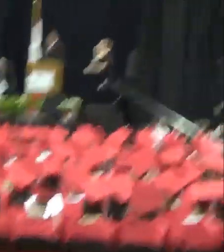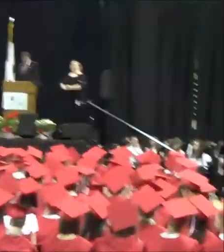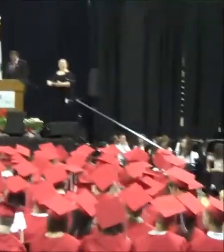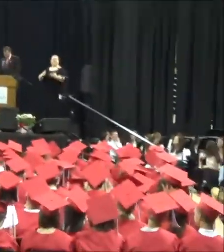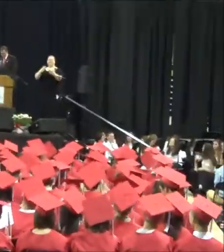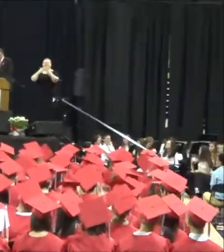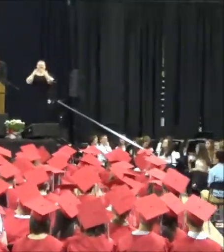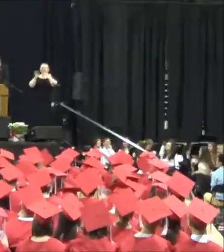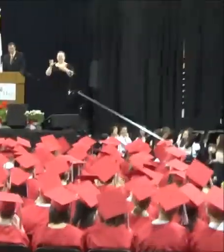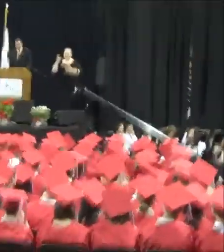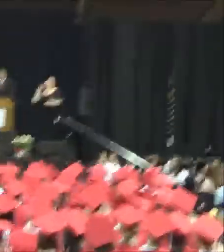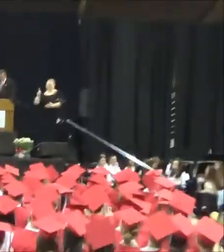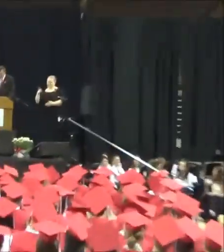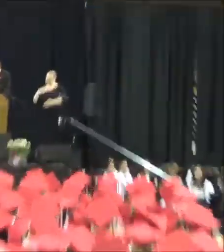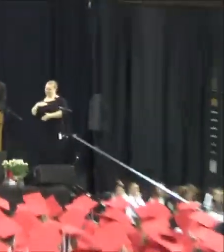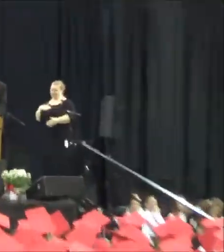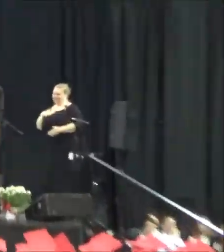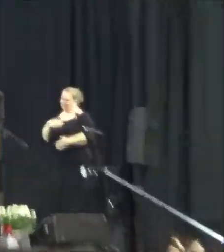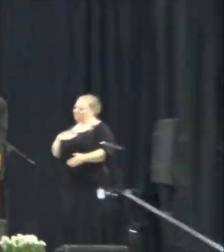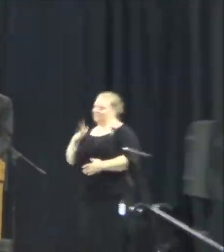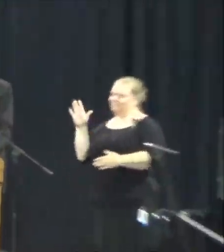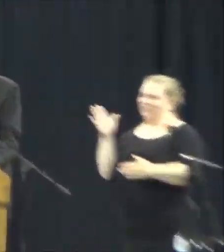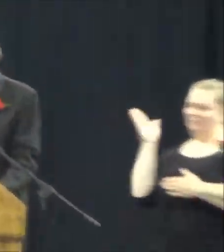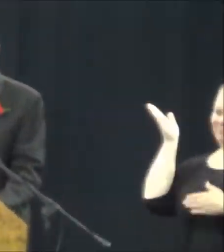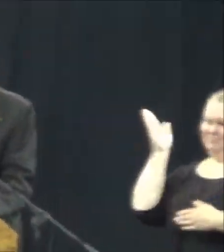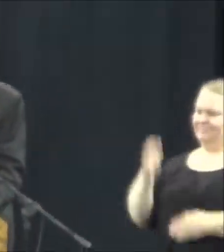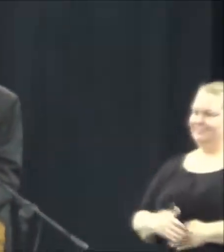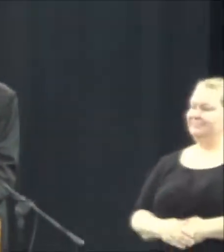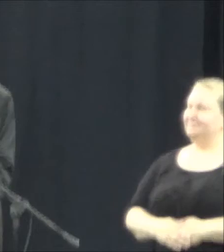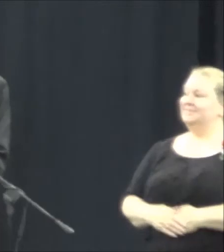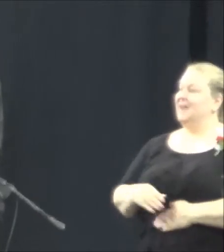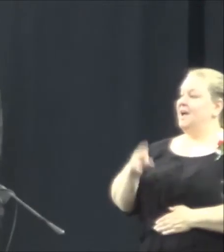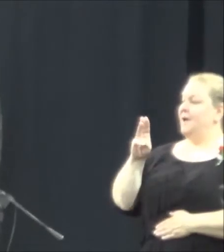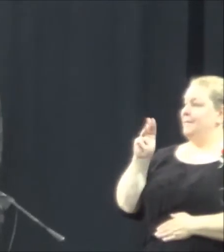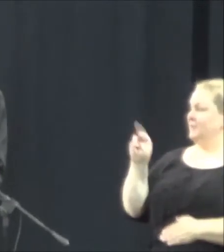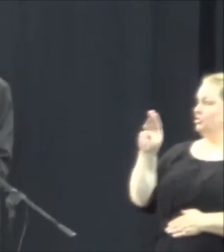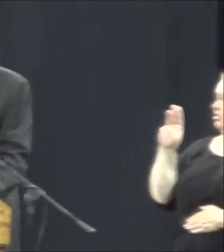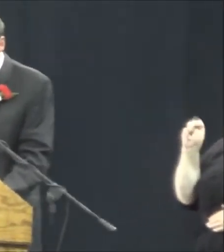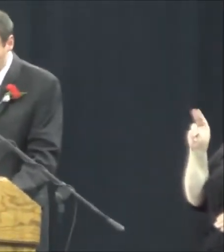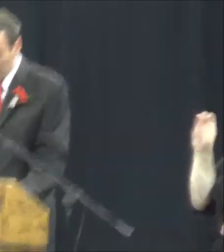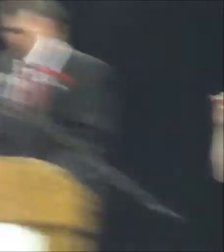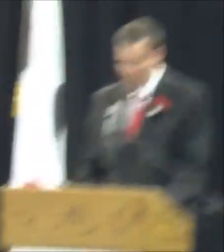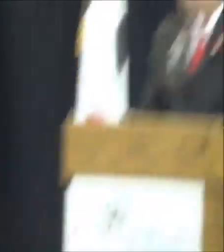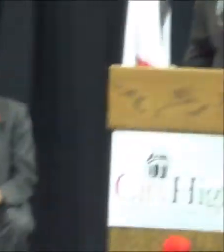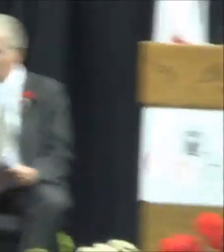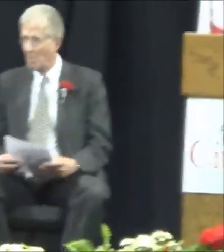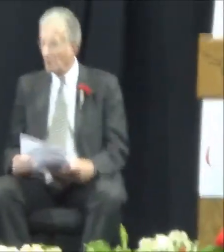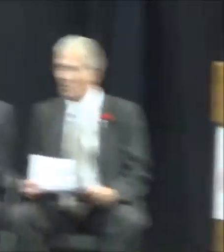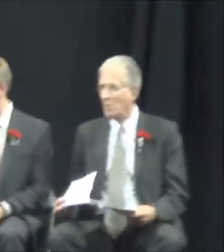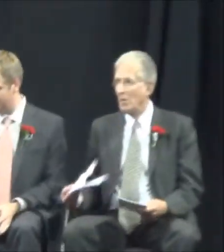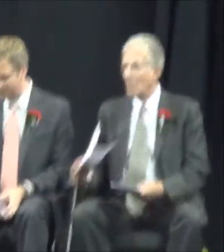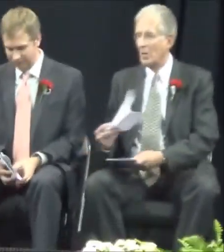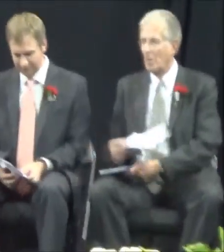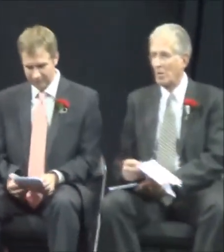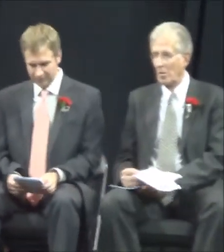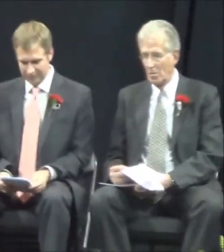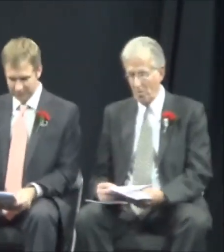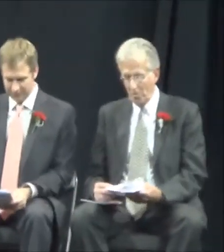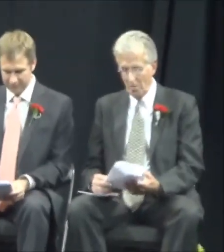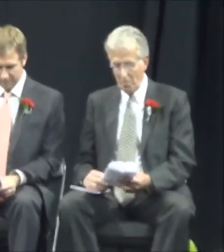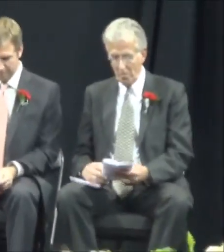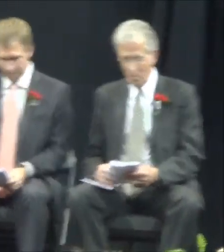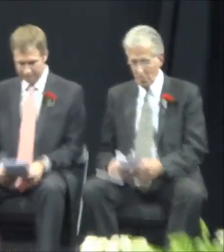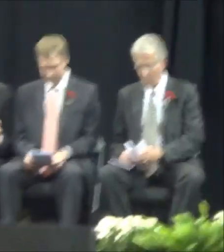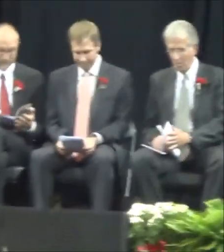Thank you, Jeff, very much for your kind words. Mr. Hurley, members of the Board of Education, I